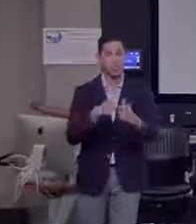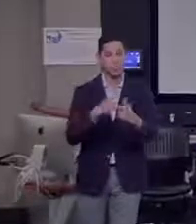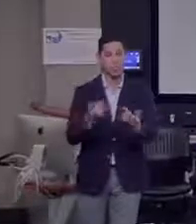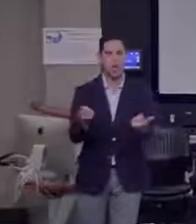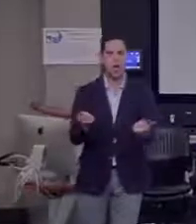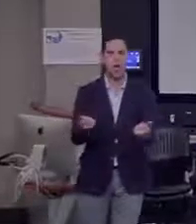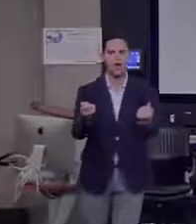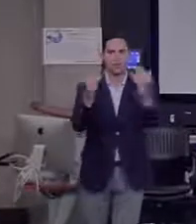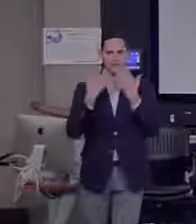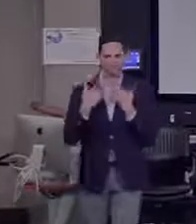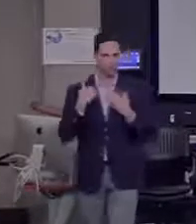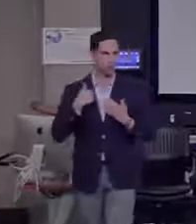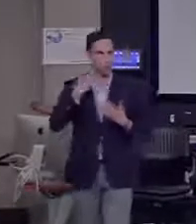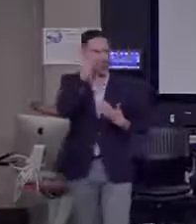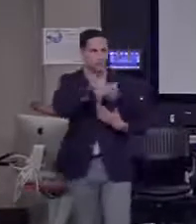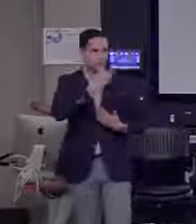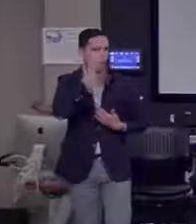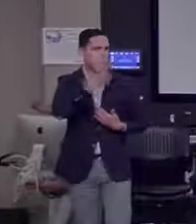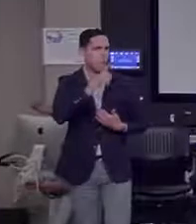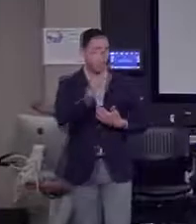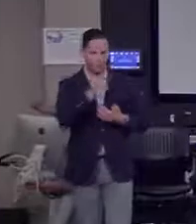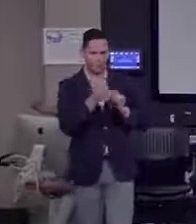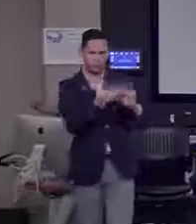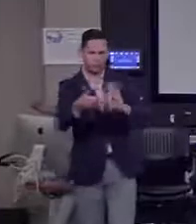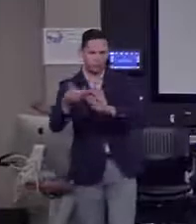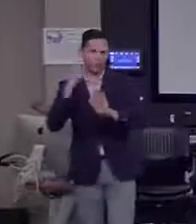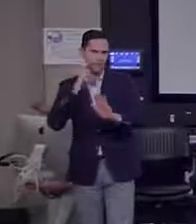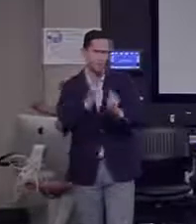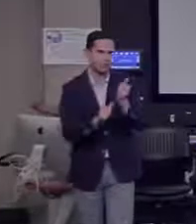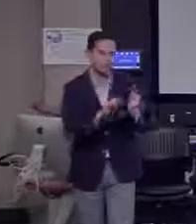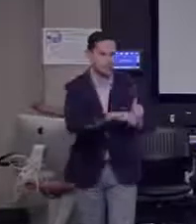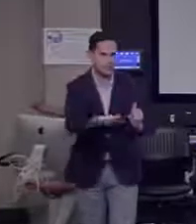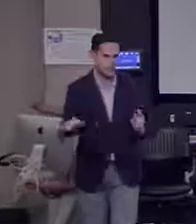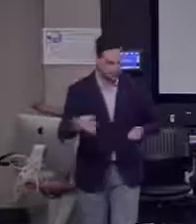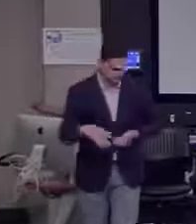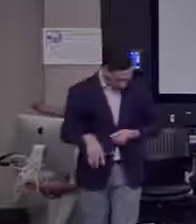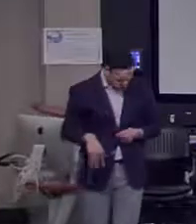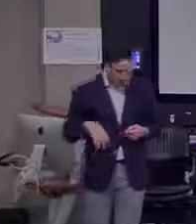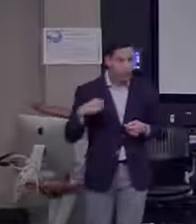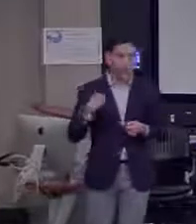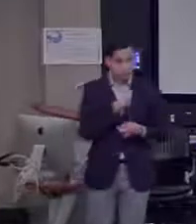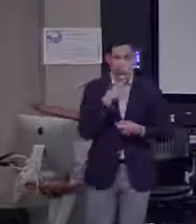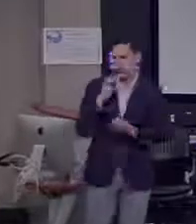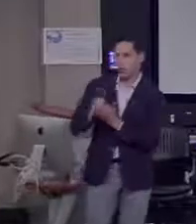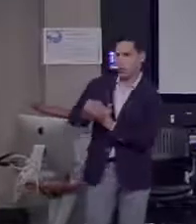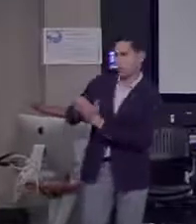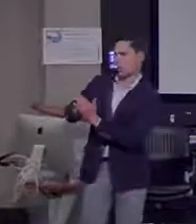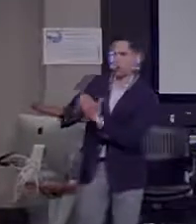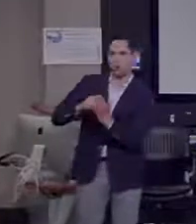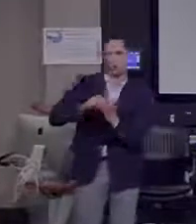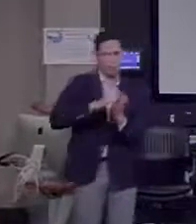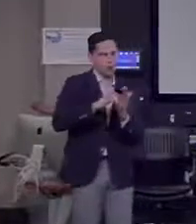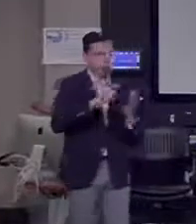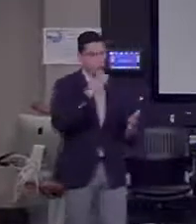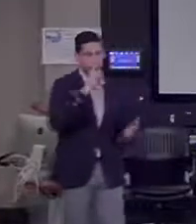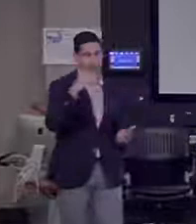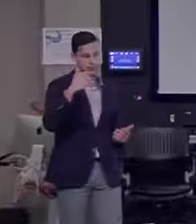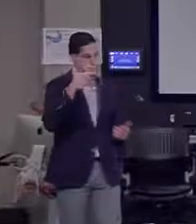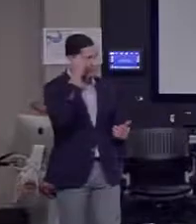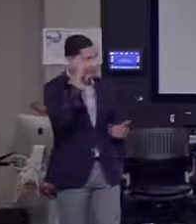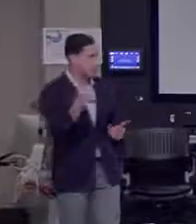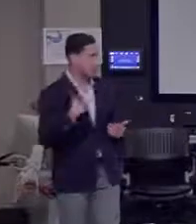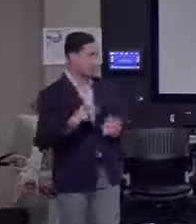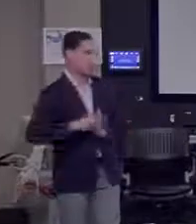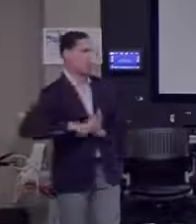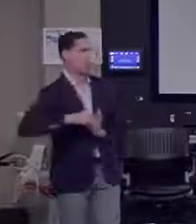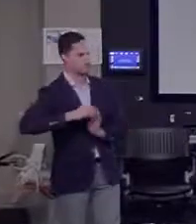going to fall. So what we then do is we coded, as Roberta said, coding and coding, really, let me tell you how much we coded. And